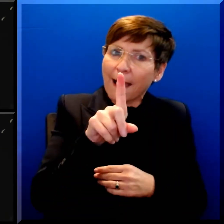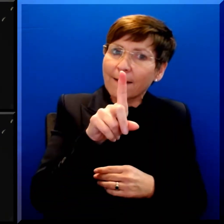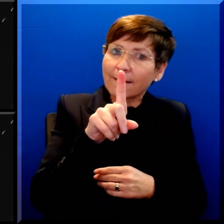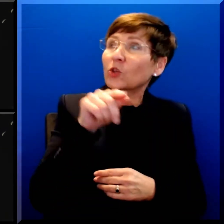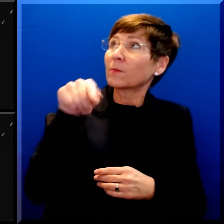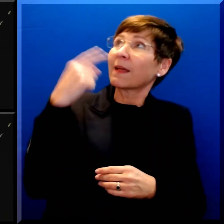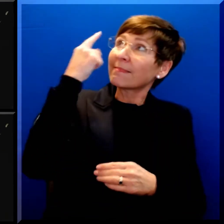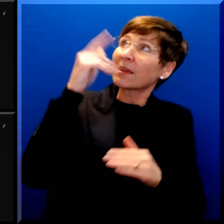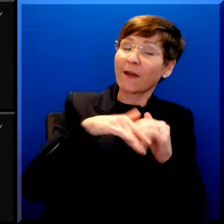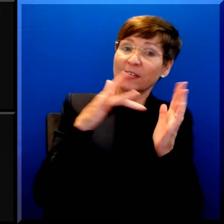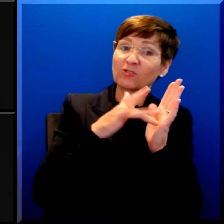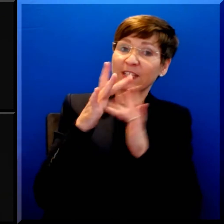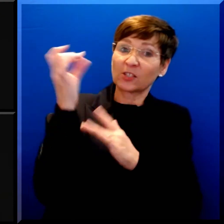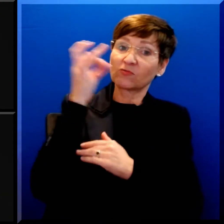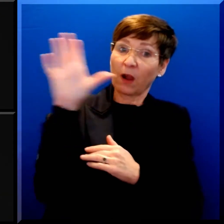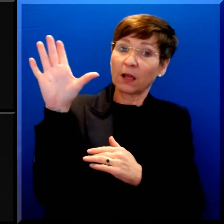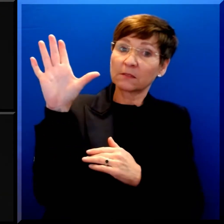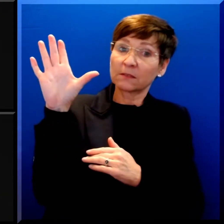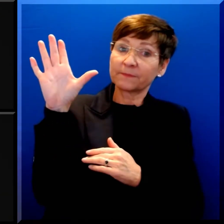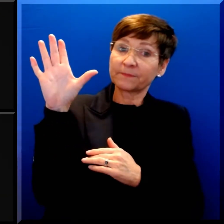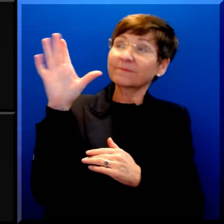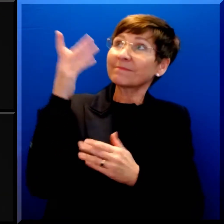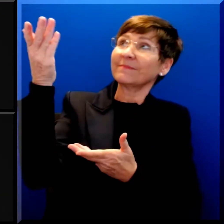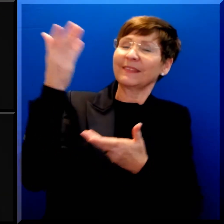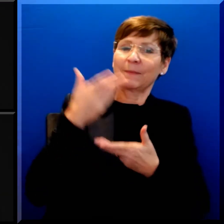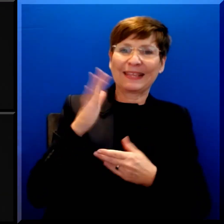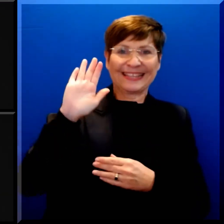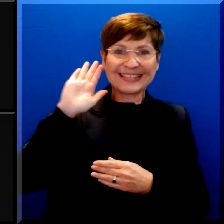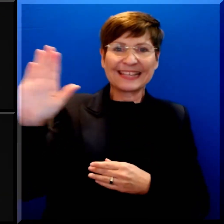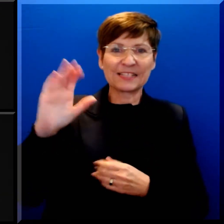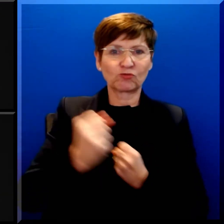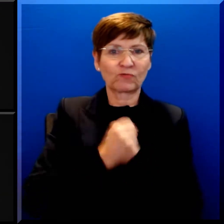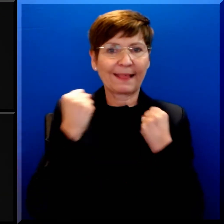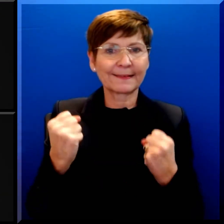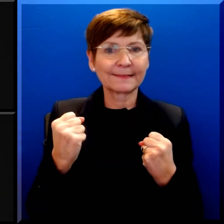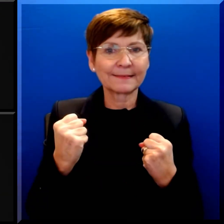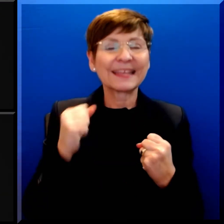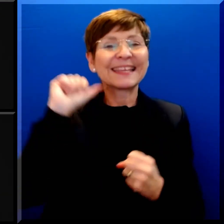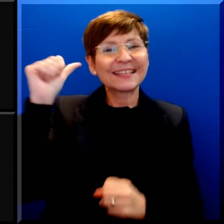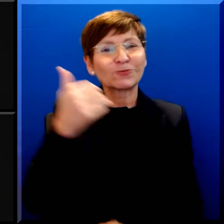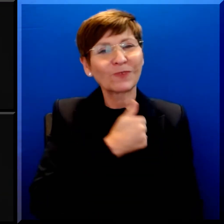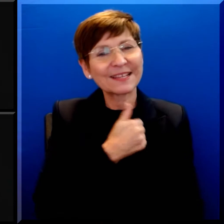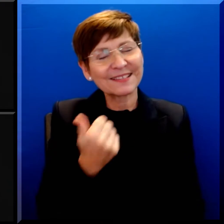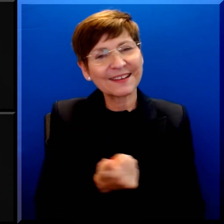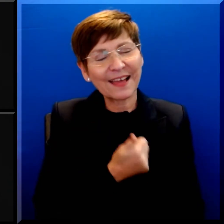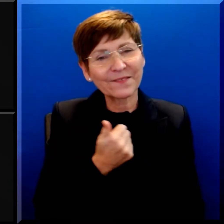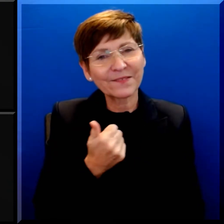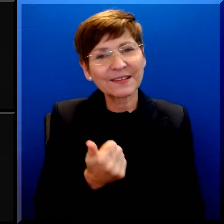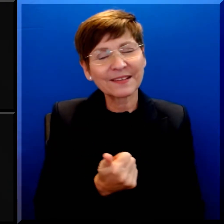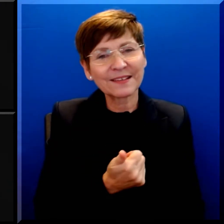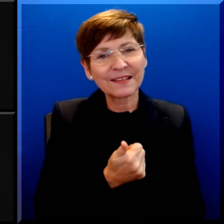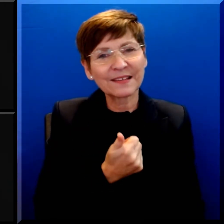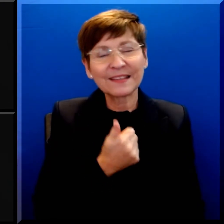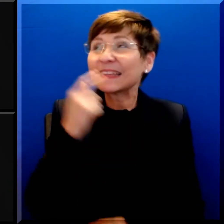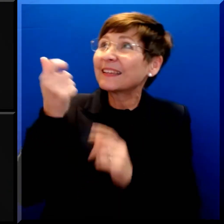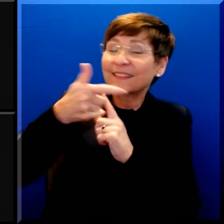lean in and draw on the strength of Christ, who says, in your weakness, I'm going to give you my strength. My grace is sufficient for you. And you find that God holds you in